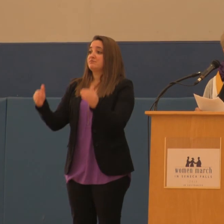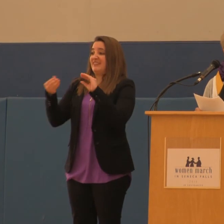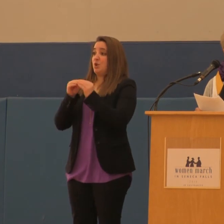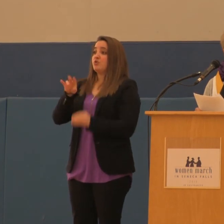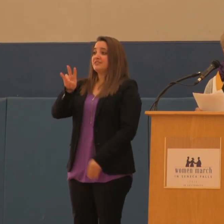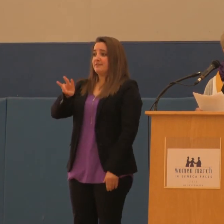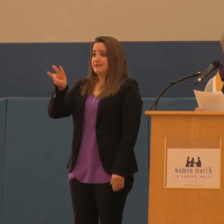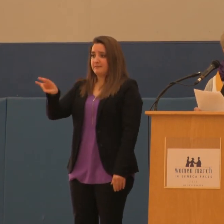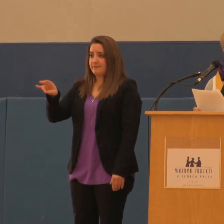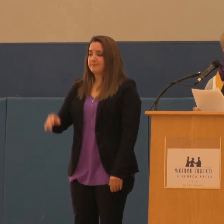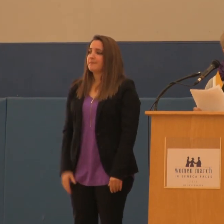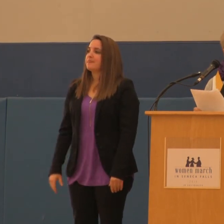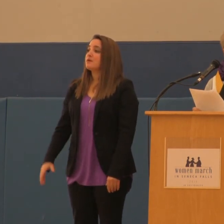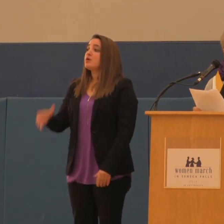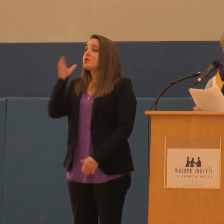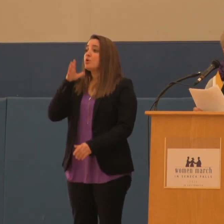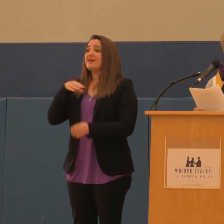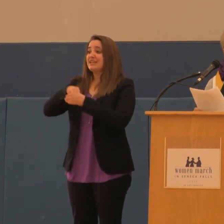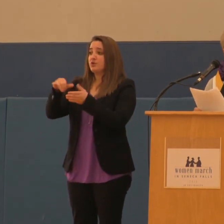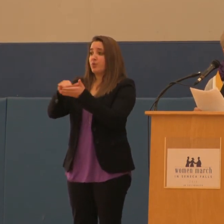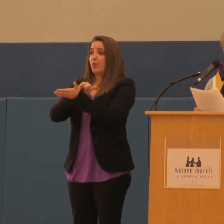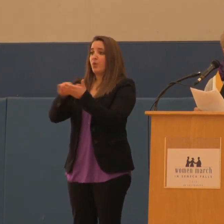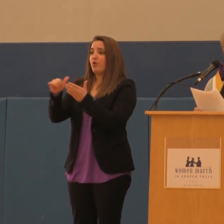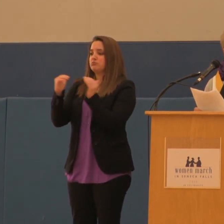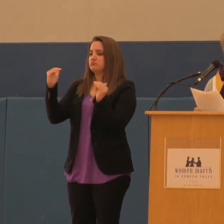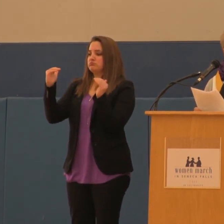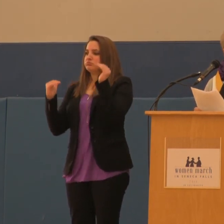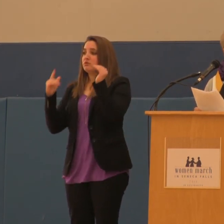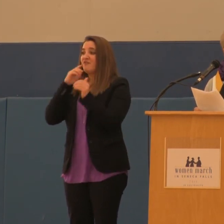77. I don't know these people. Women in New York earn less per dollar